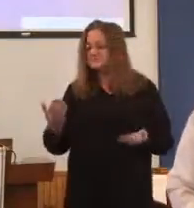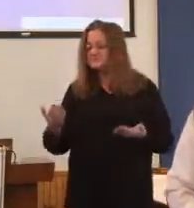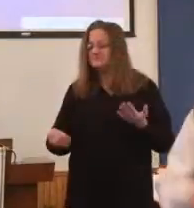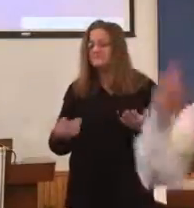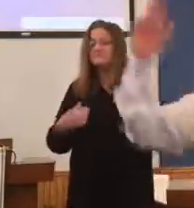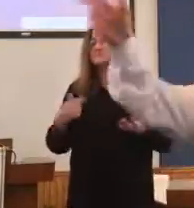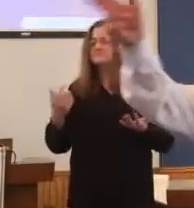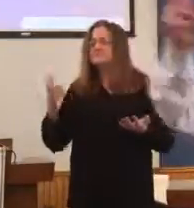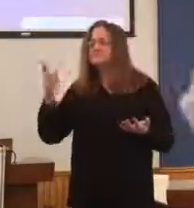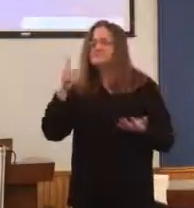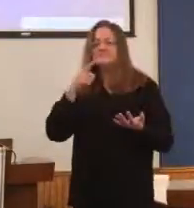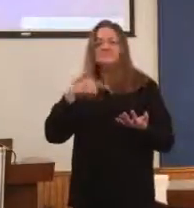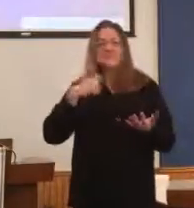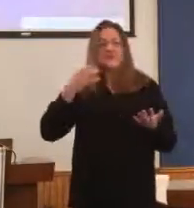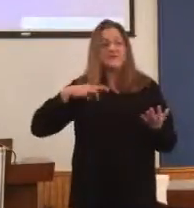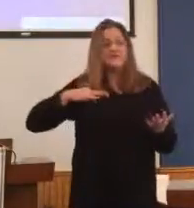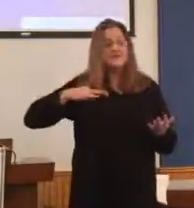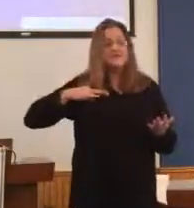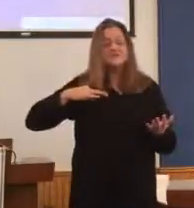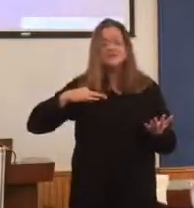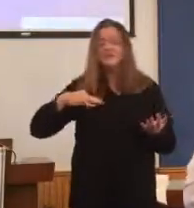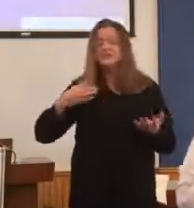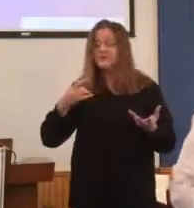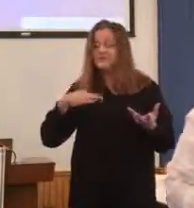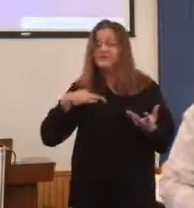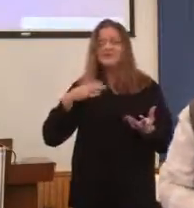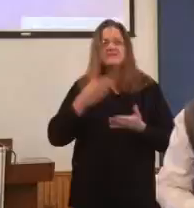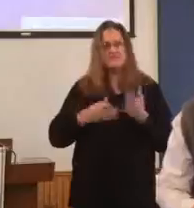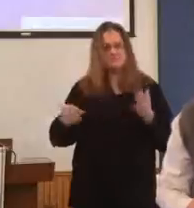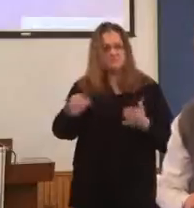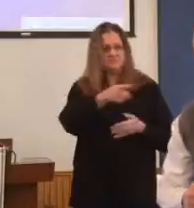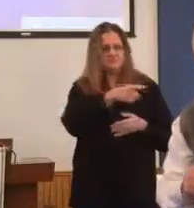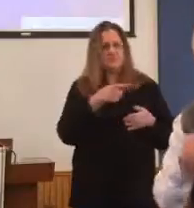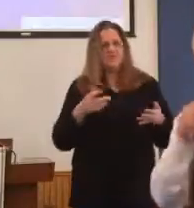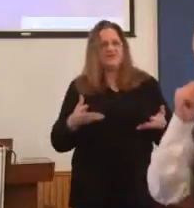place to volunteer, and I know several of you who do that.